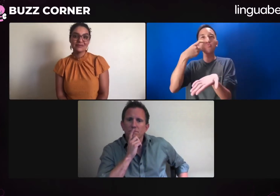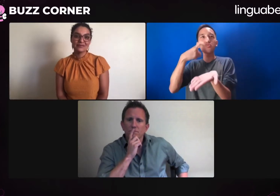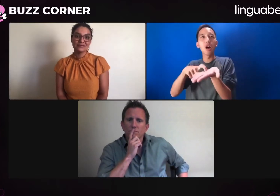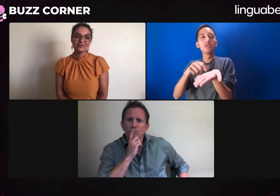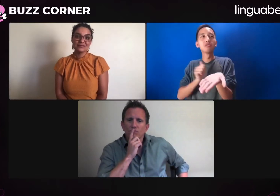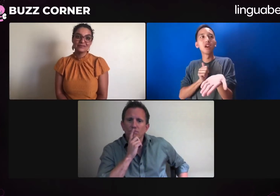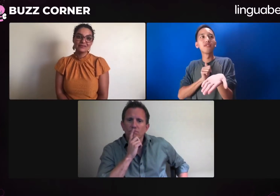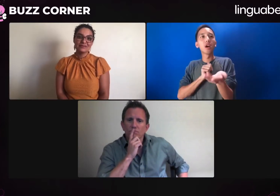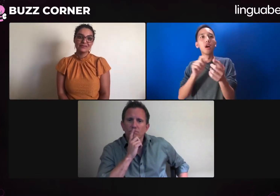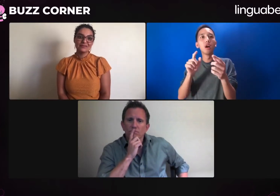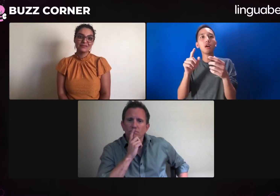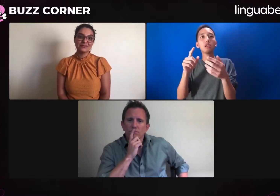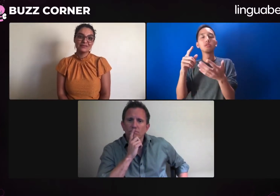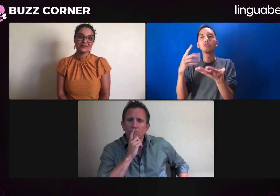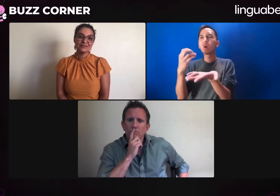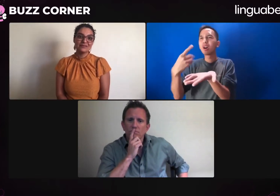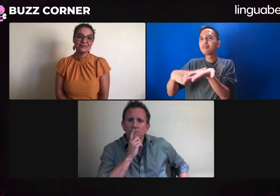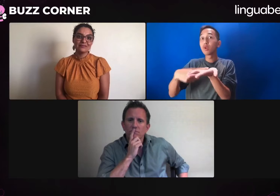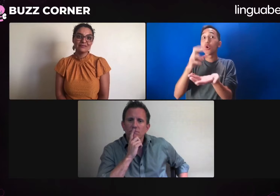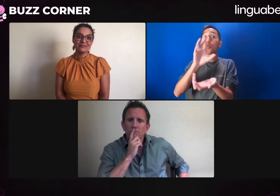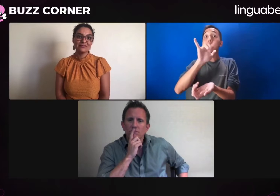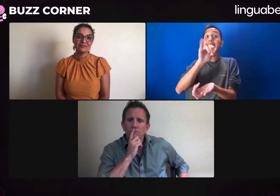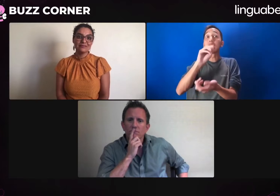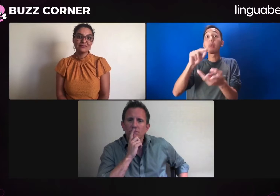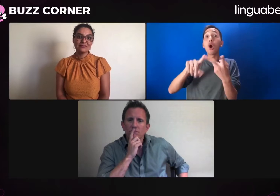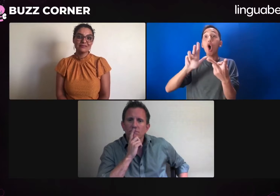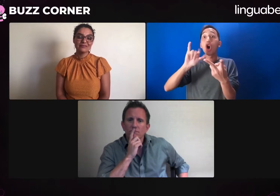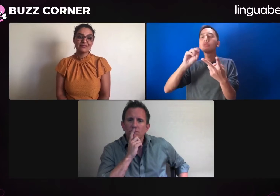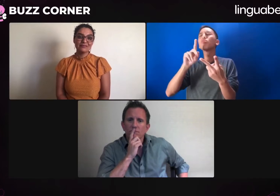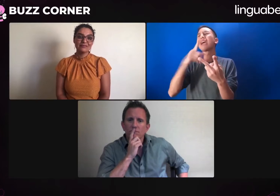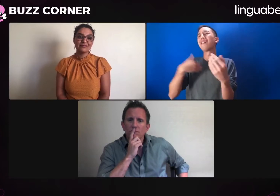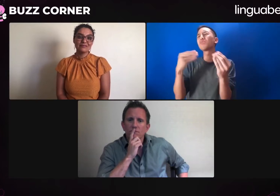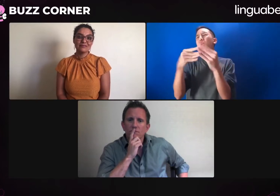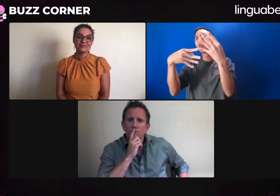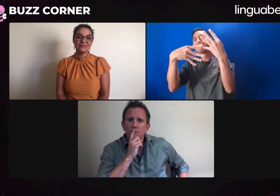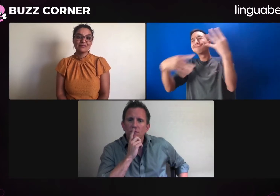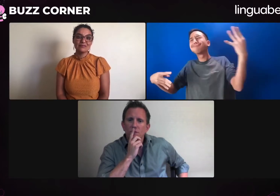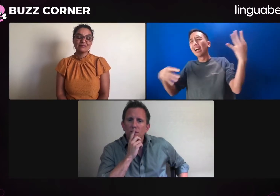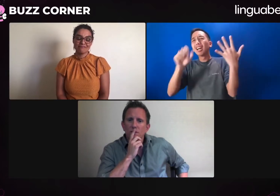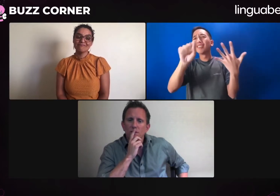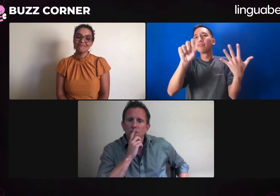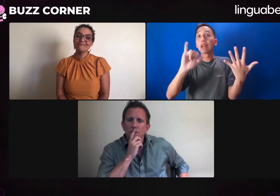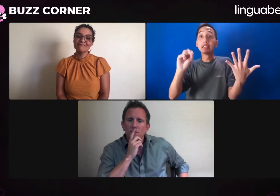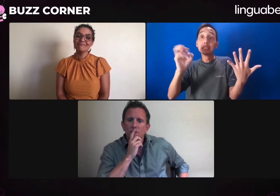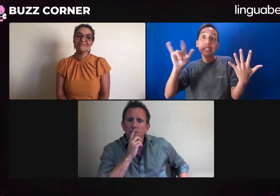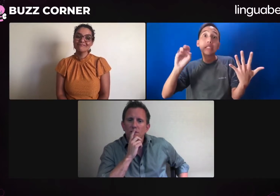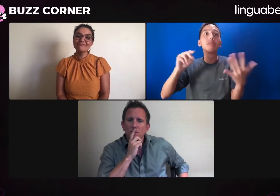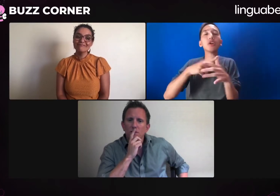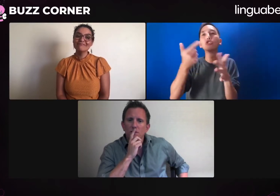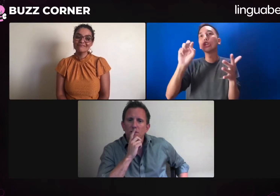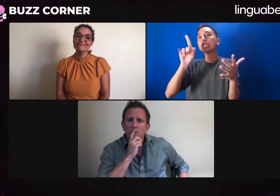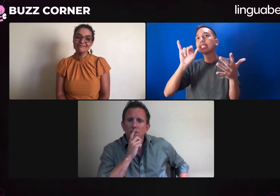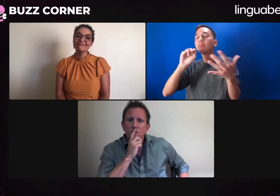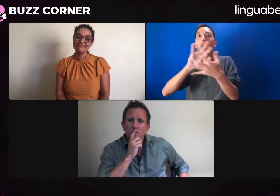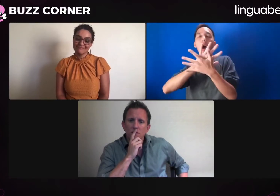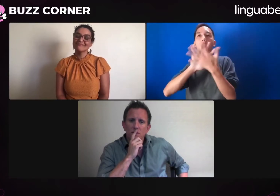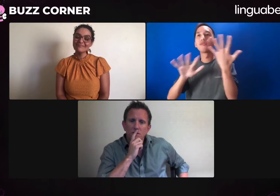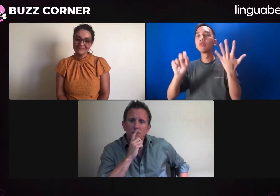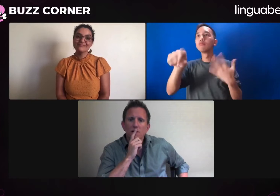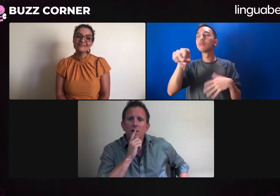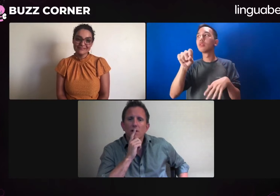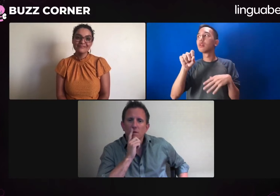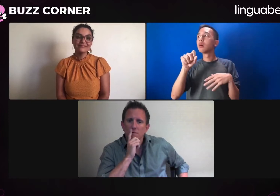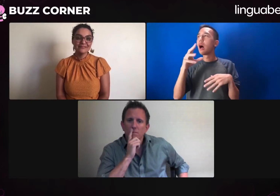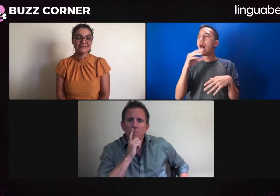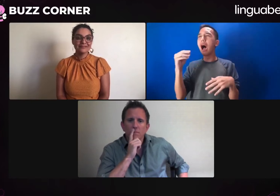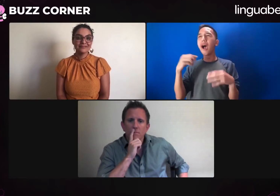very much agree with that. And I had to also recognize within myself that racism and autism there's so